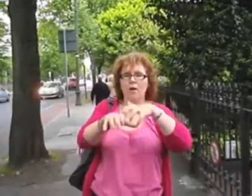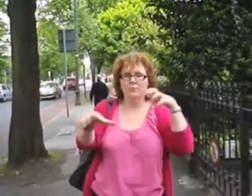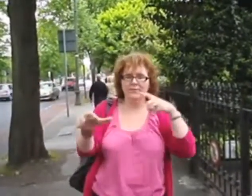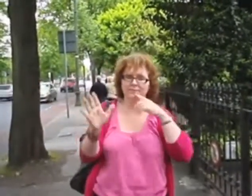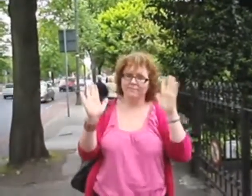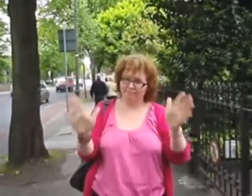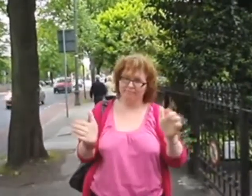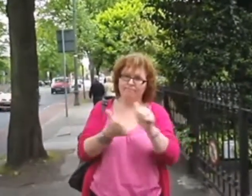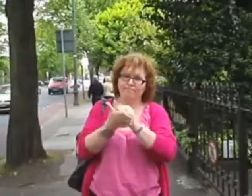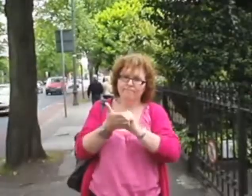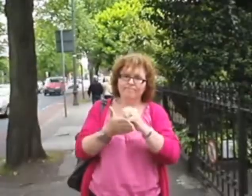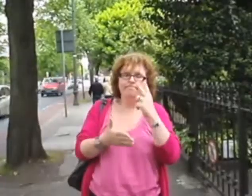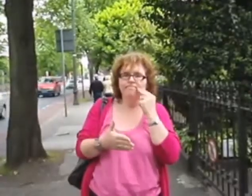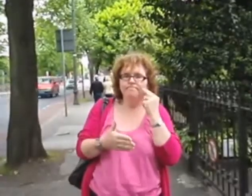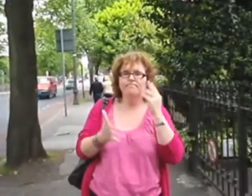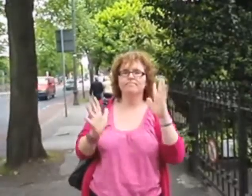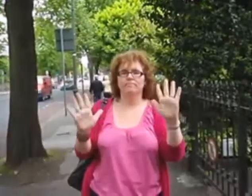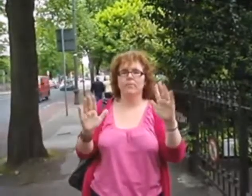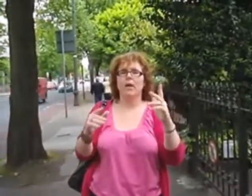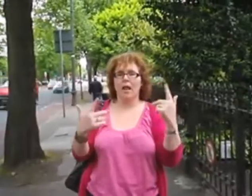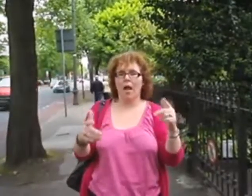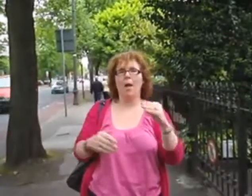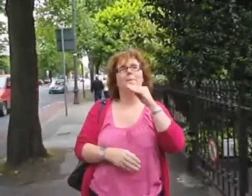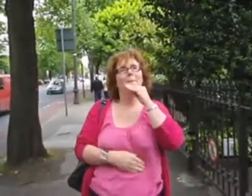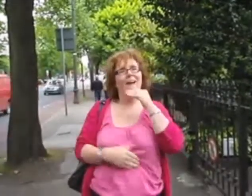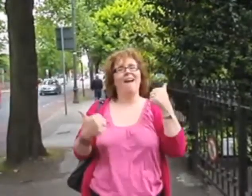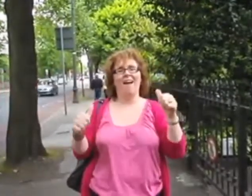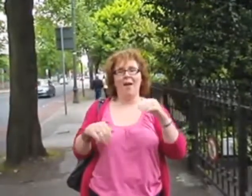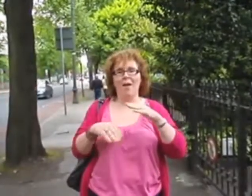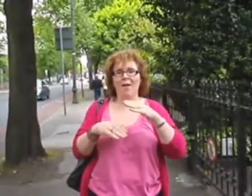Yeah, the first is coming from in the embassy to people out of Ireland.